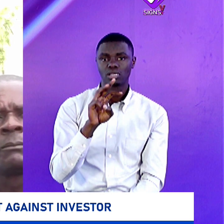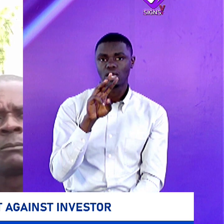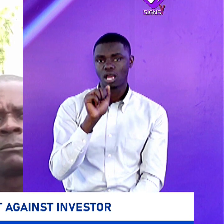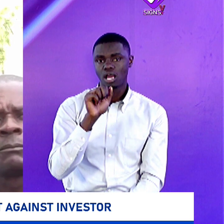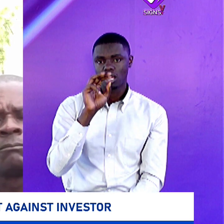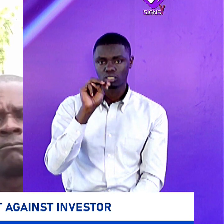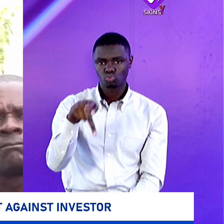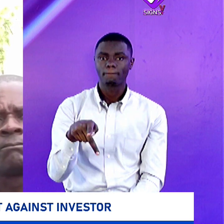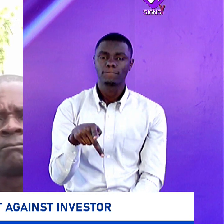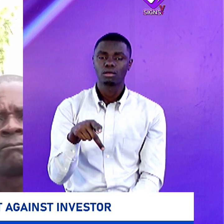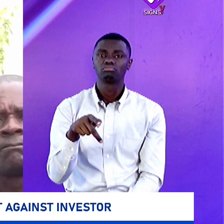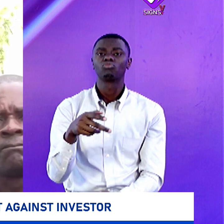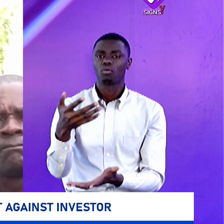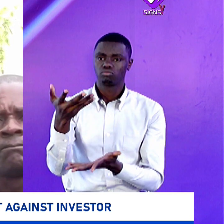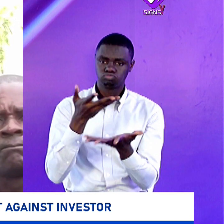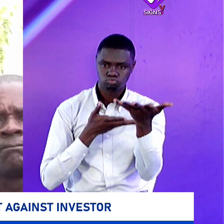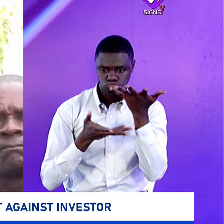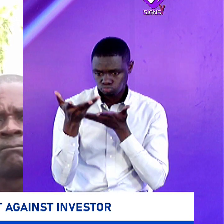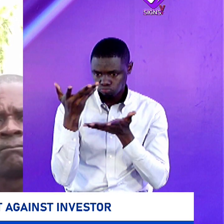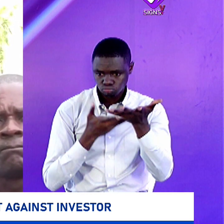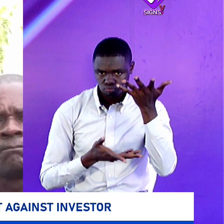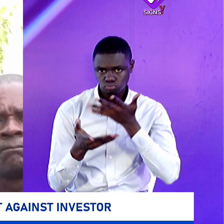We've engaged, and